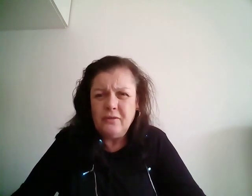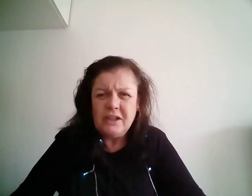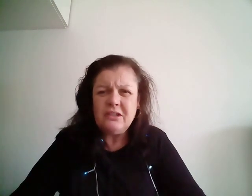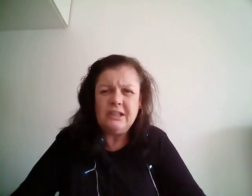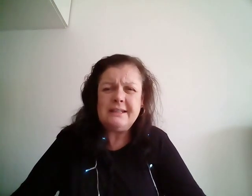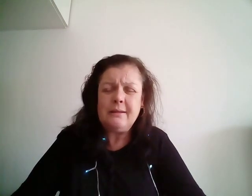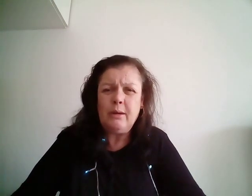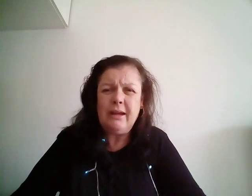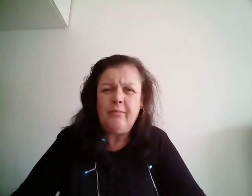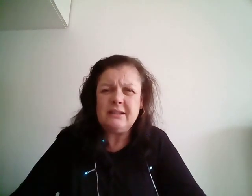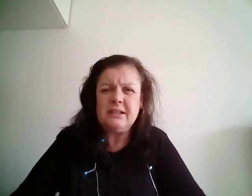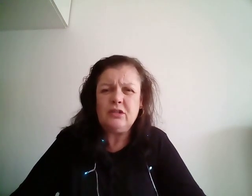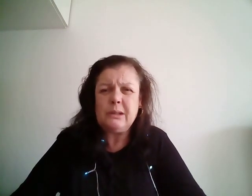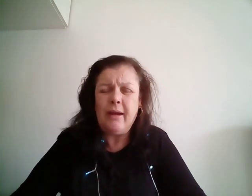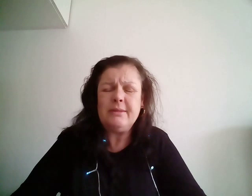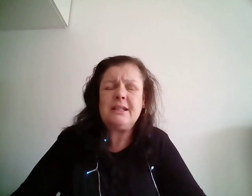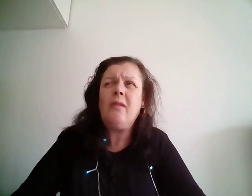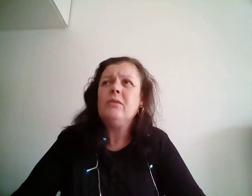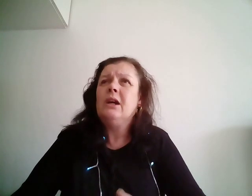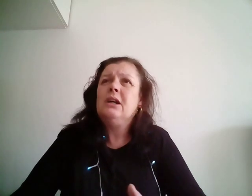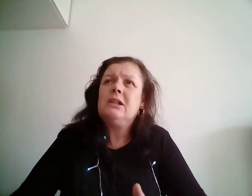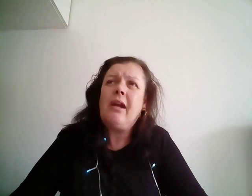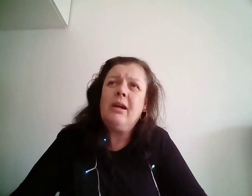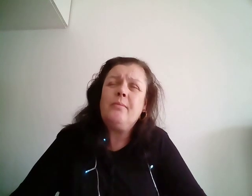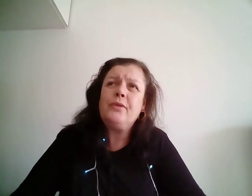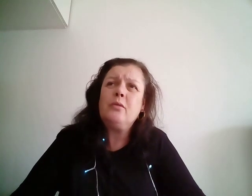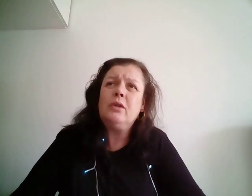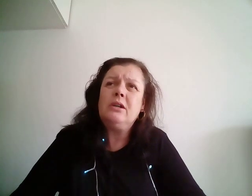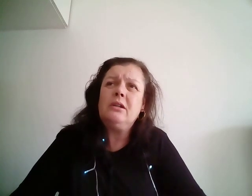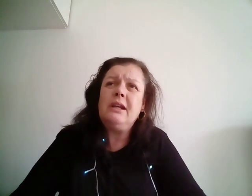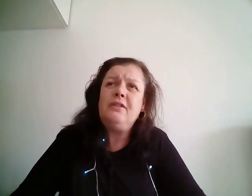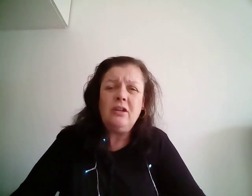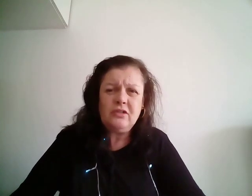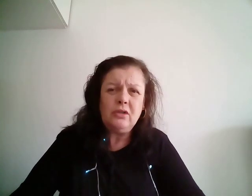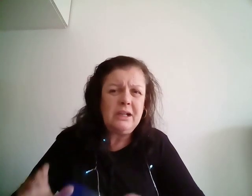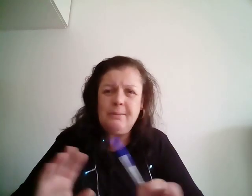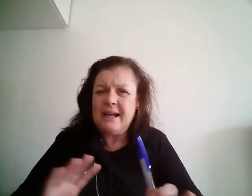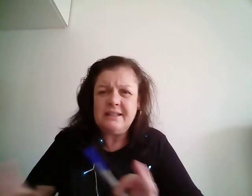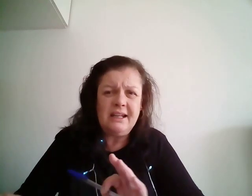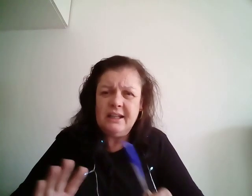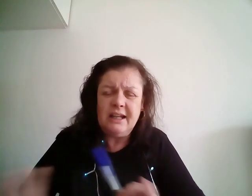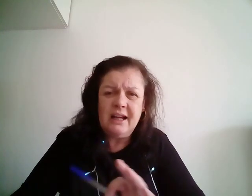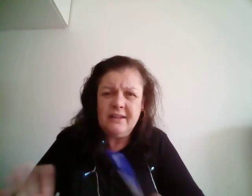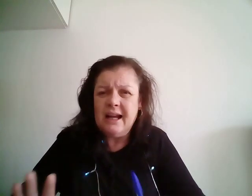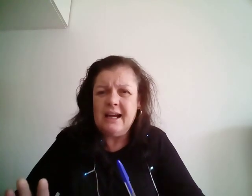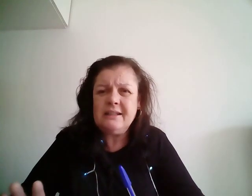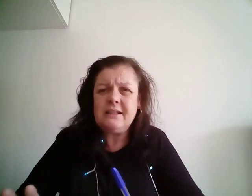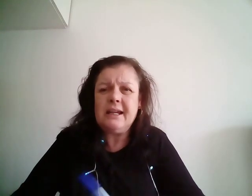COVID, do you see what I mean, my delicious babies, okay? Well, if you're not talking about anything like that,